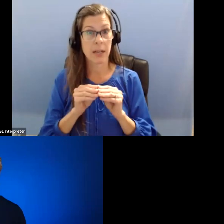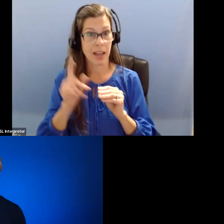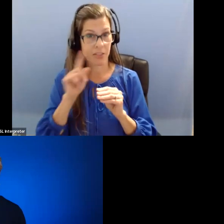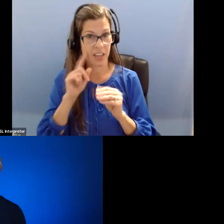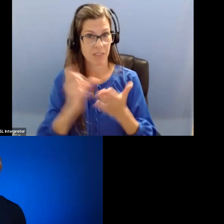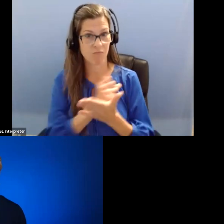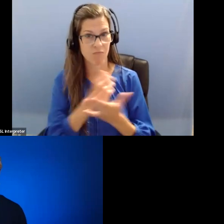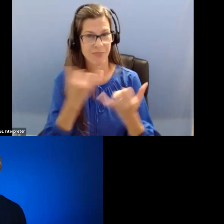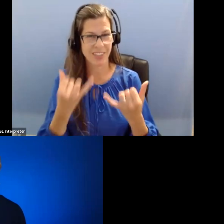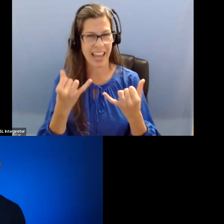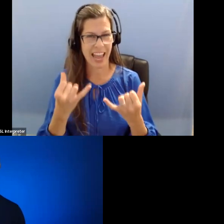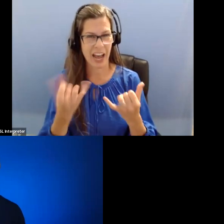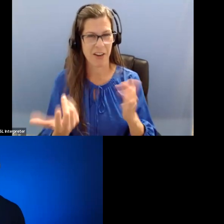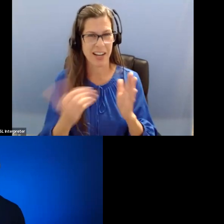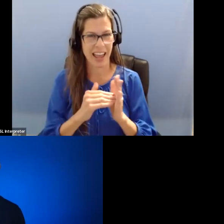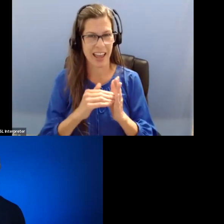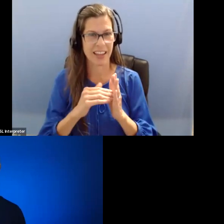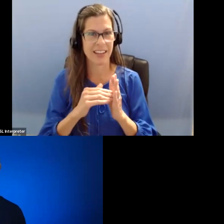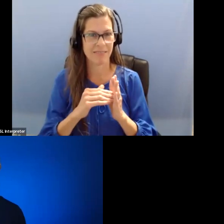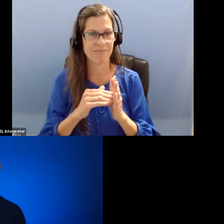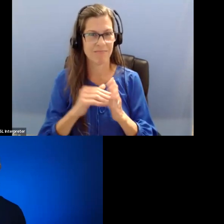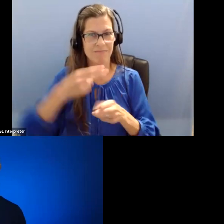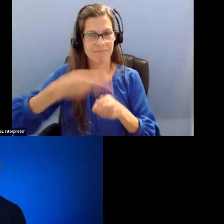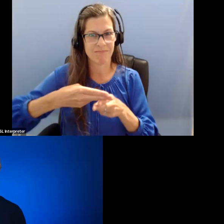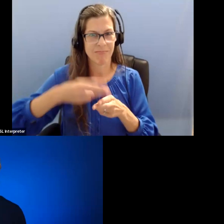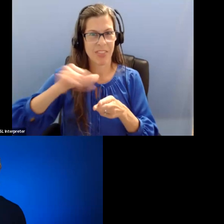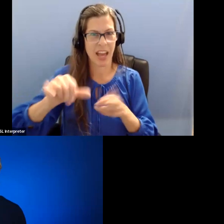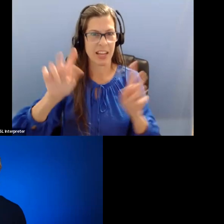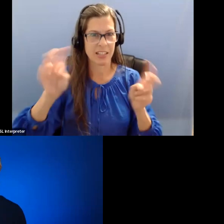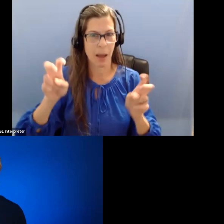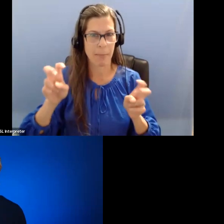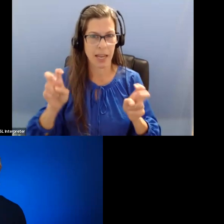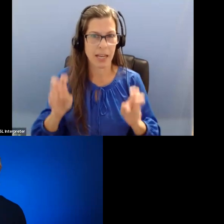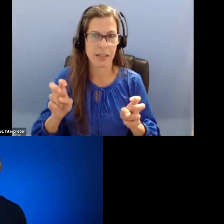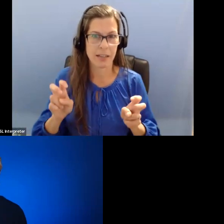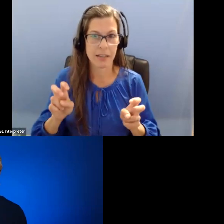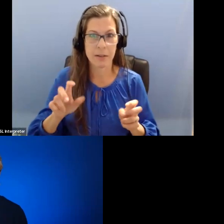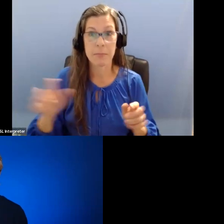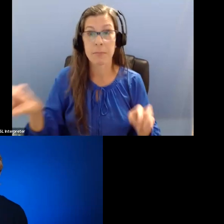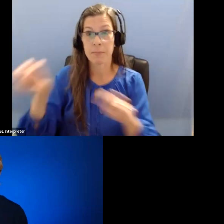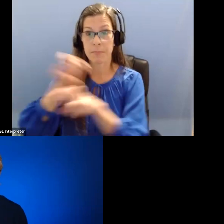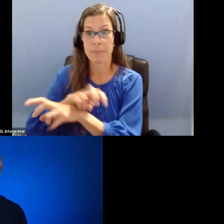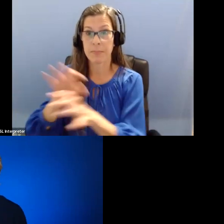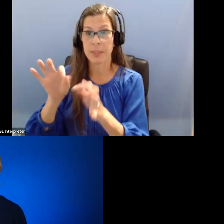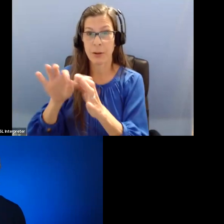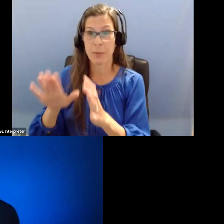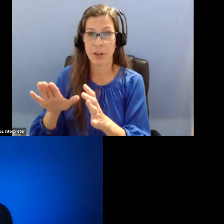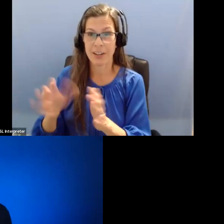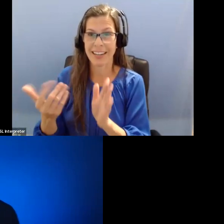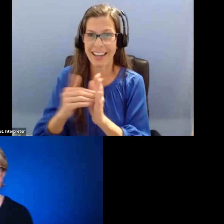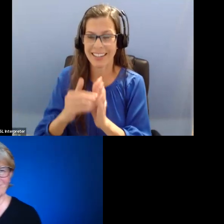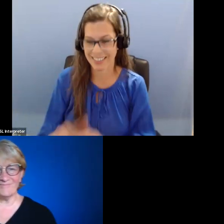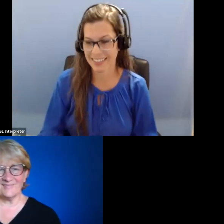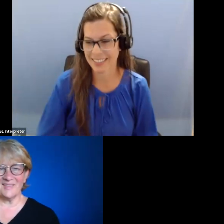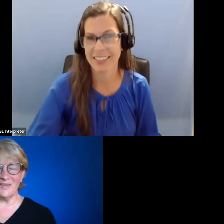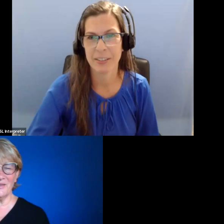a good opportunity for us to reflect on where we are and how we can improve, how we can support and lead the steering committee in continuing to do